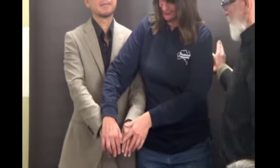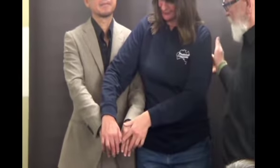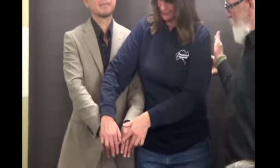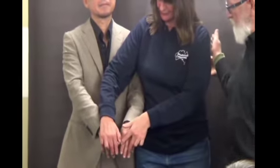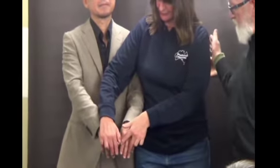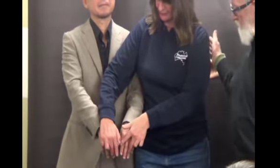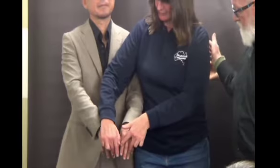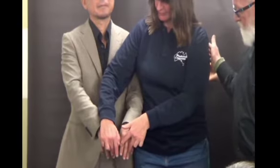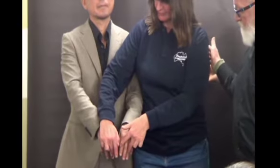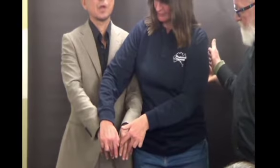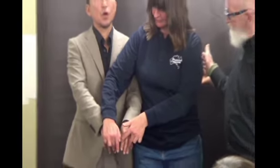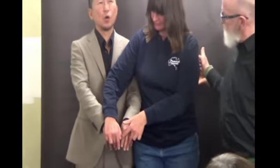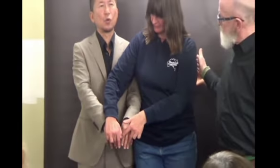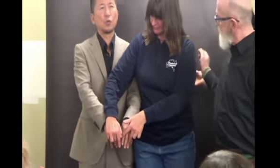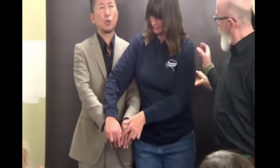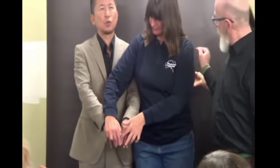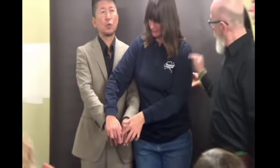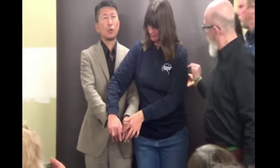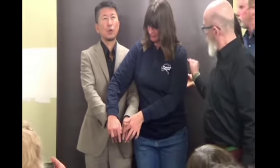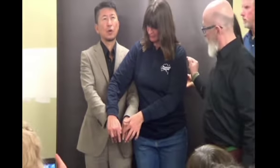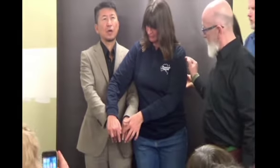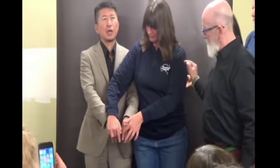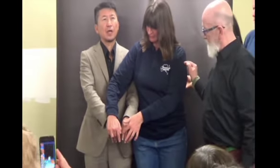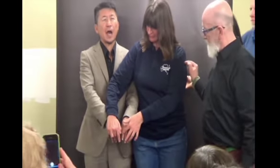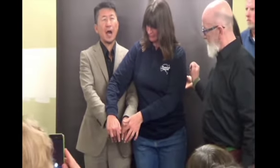I'm thinking. O.